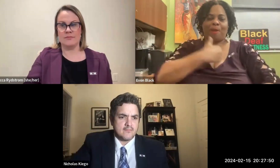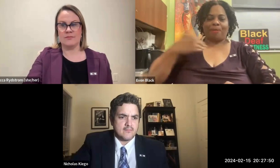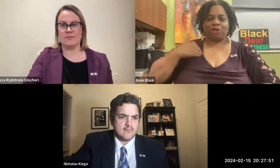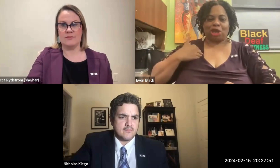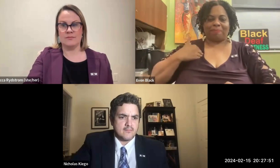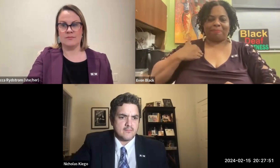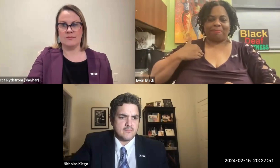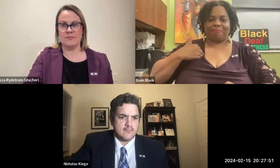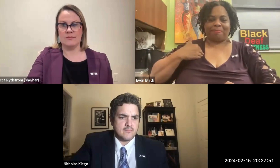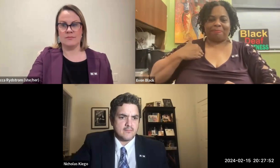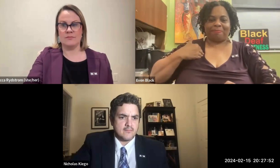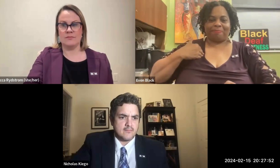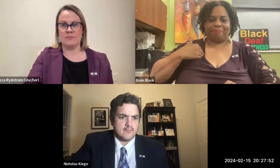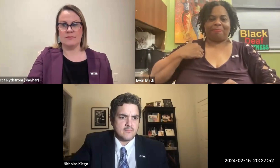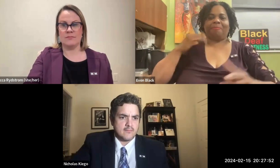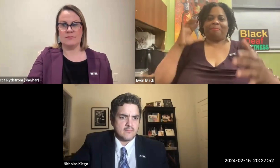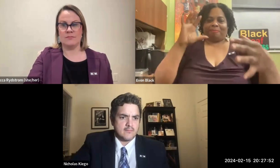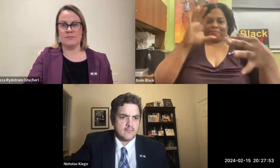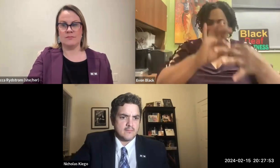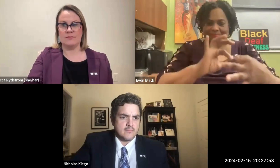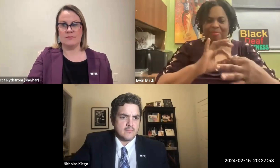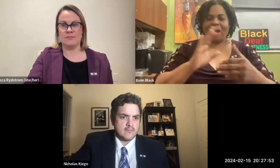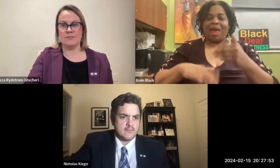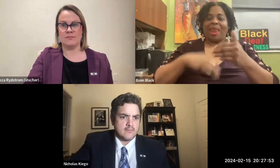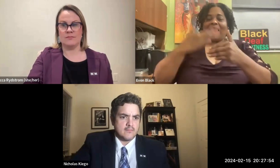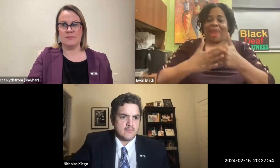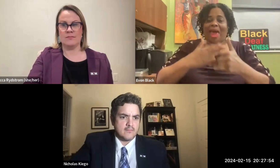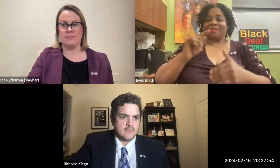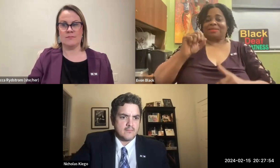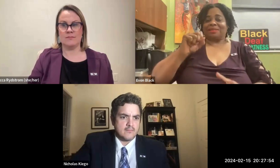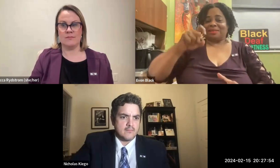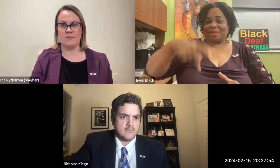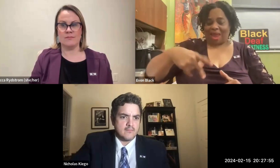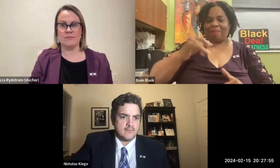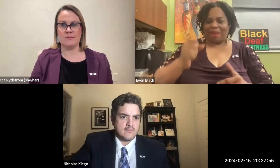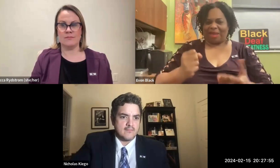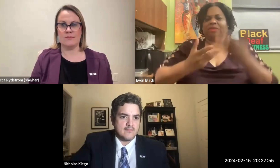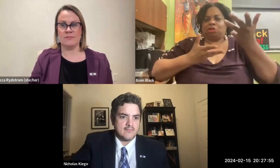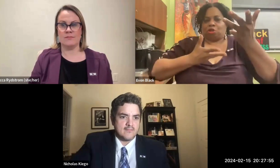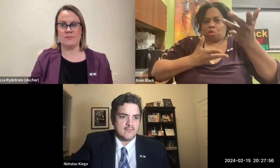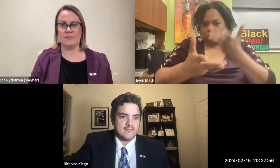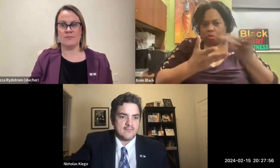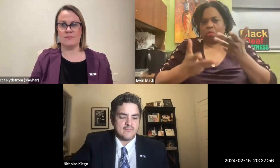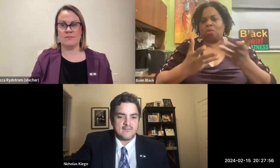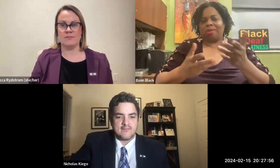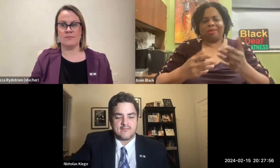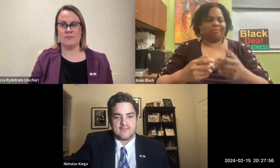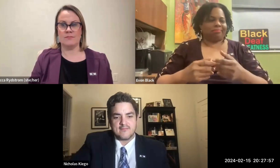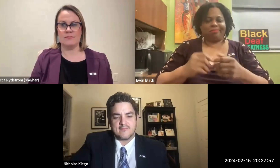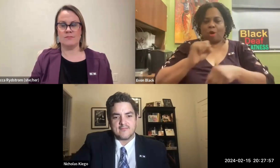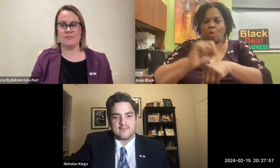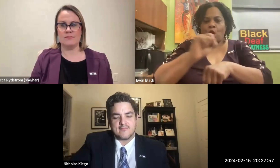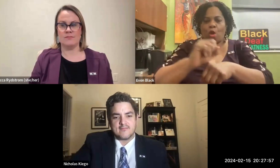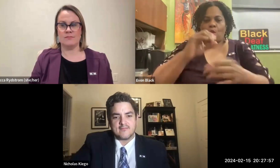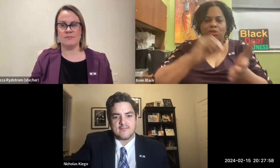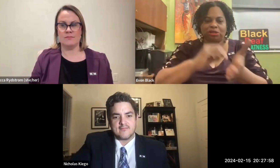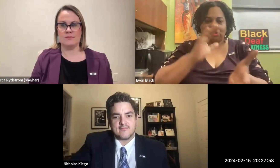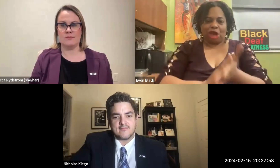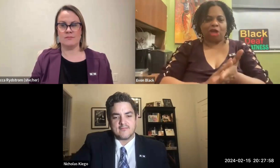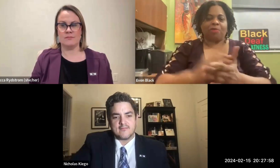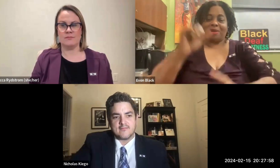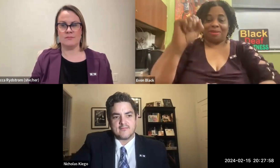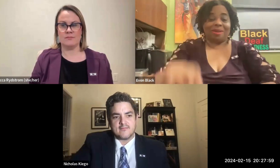us. We are looking at connecting and getting membership. And then we are also